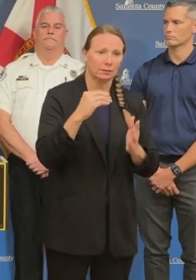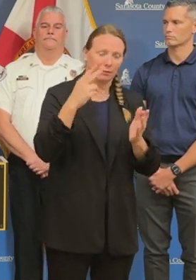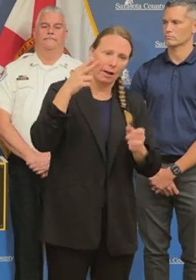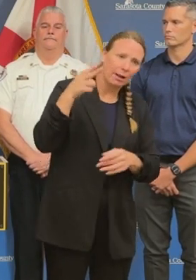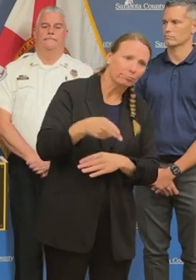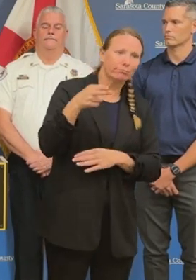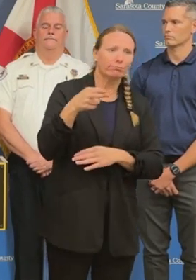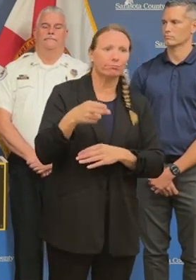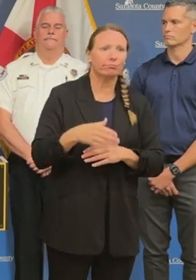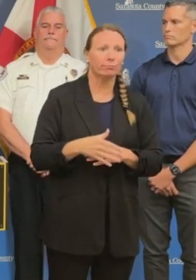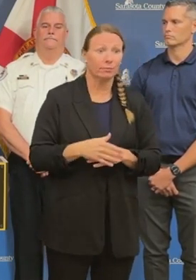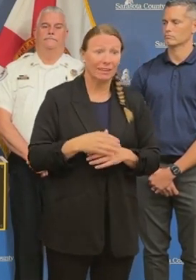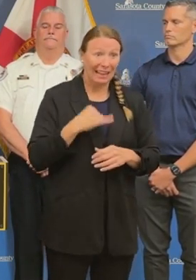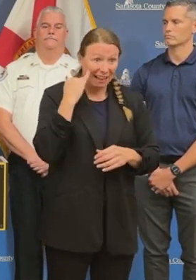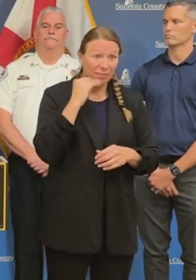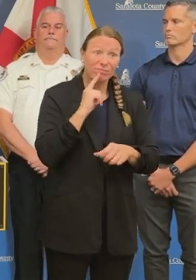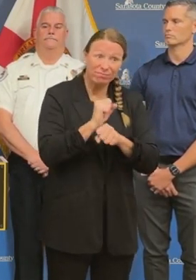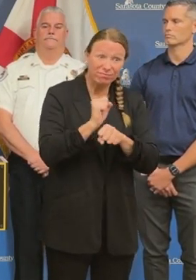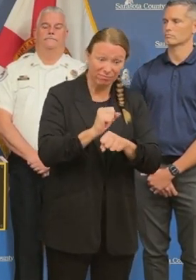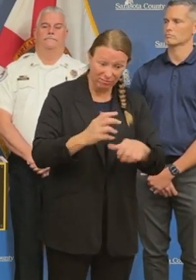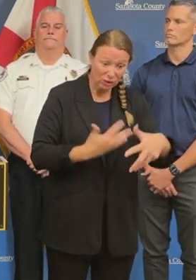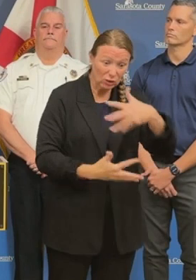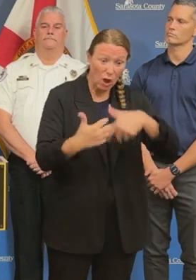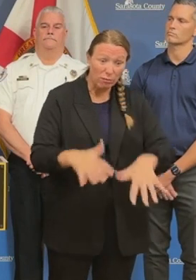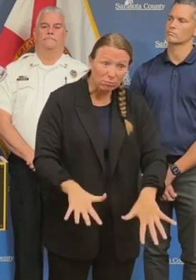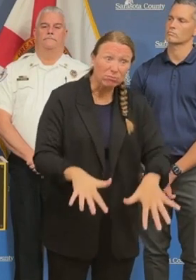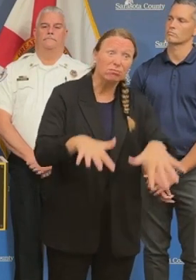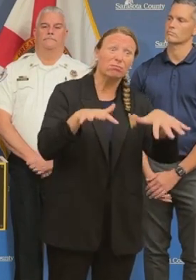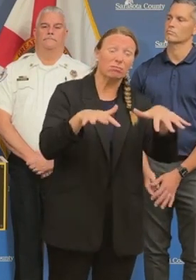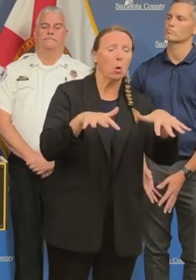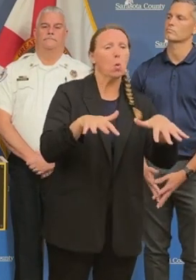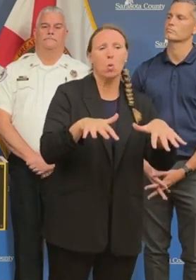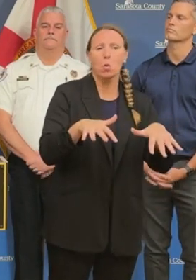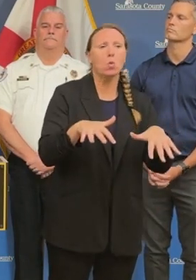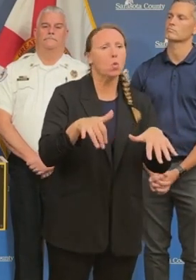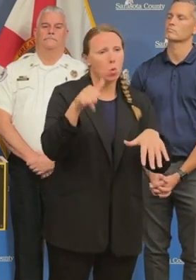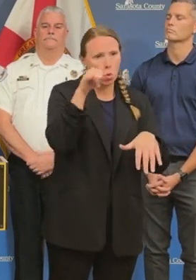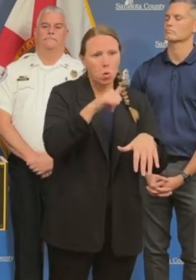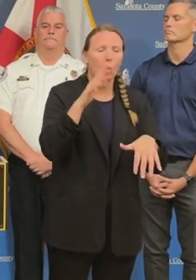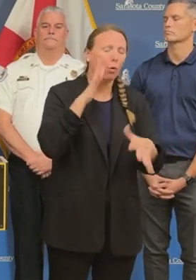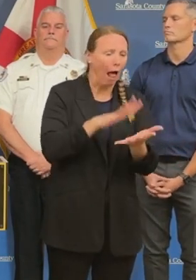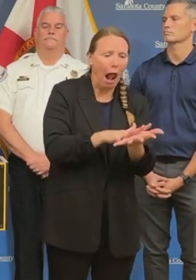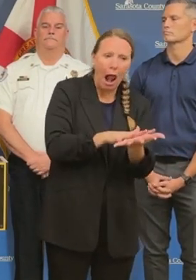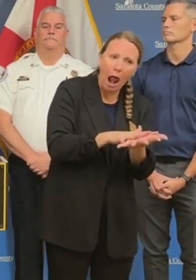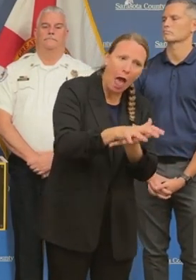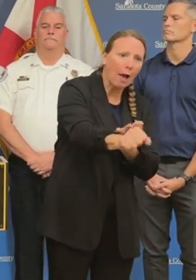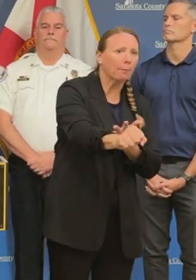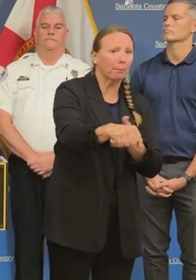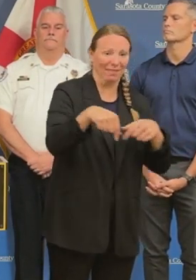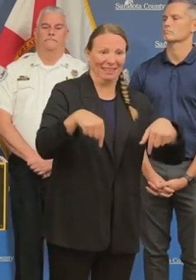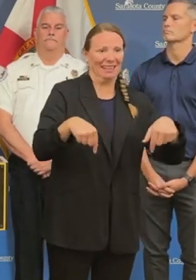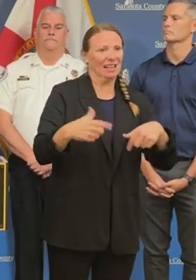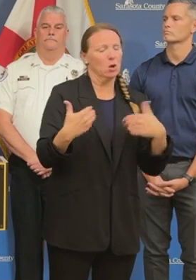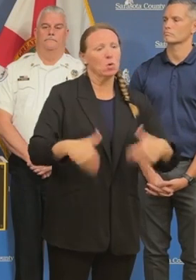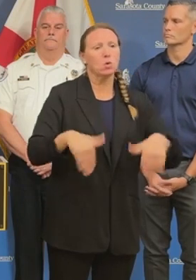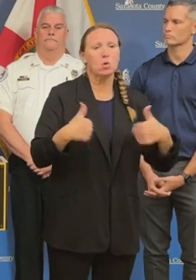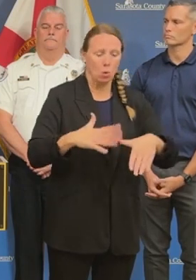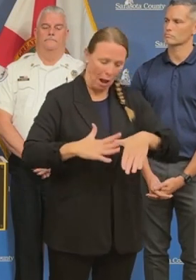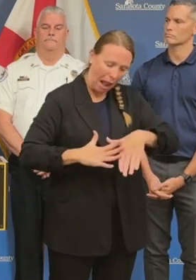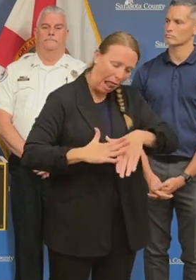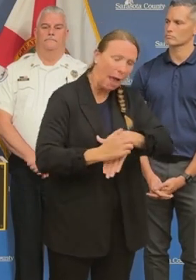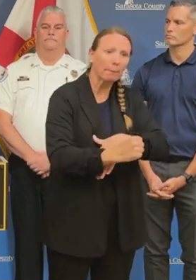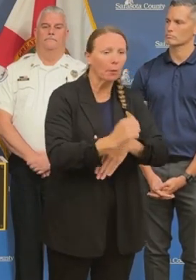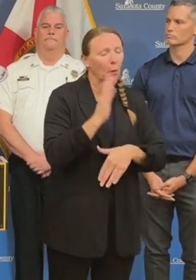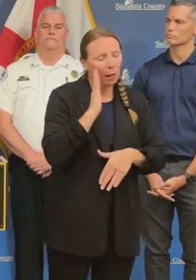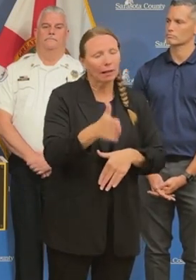There are many uncertainties with the storm. It can still shift. But what we do know is that somebody will get that storm surge,